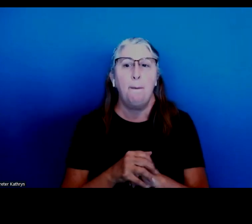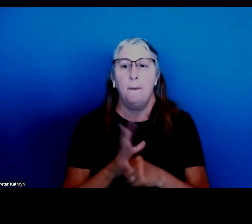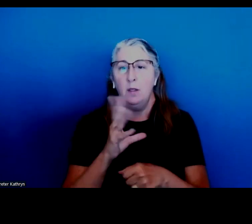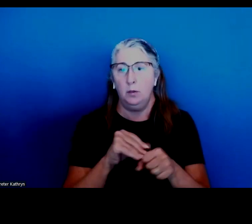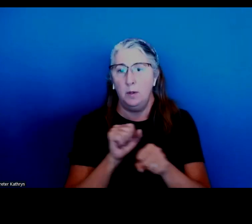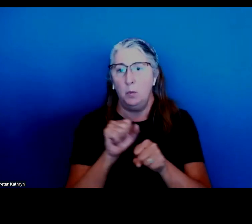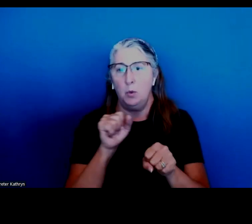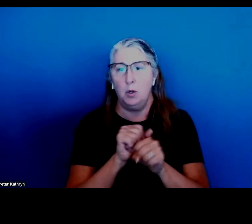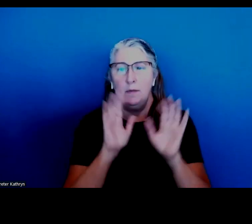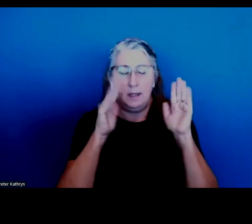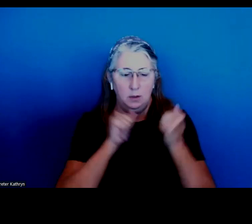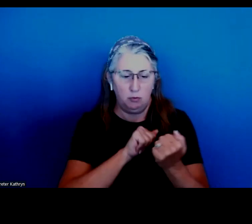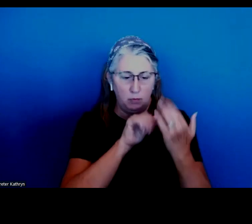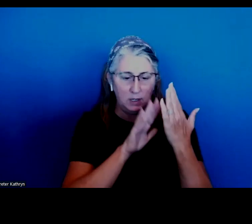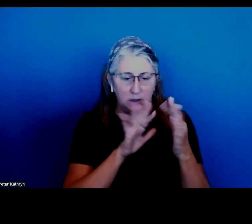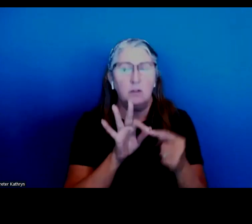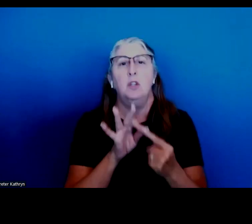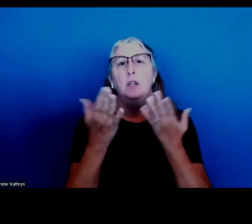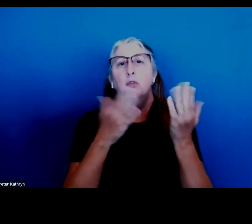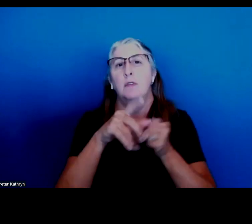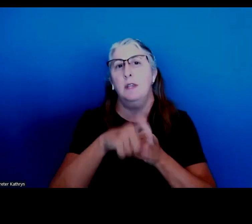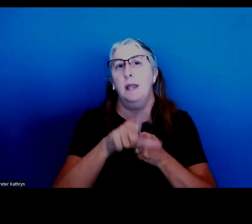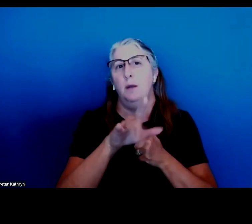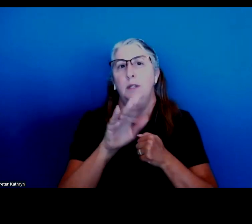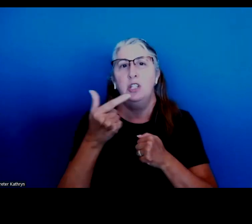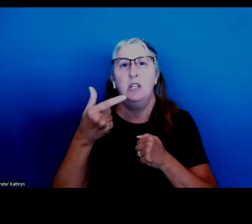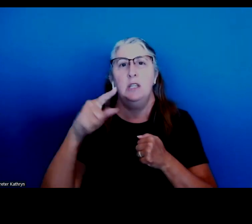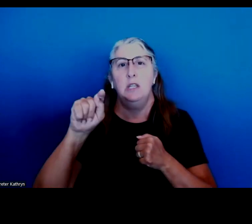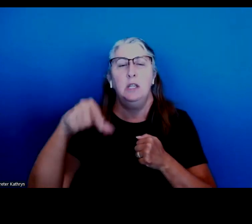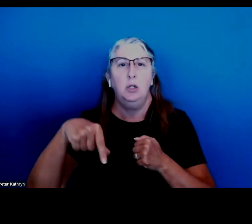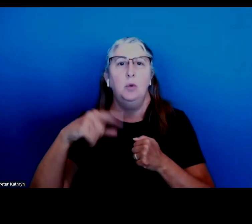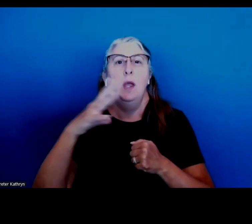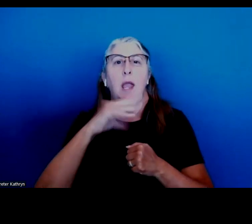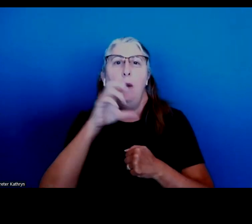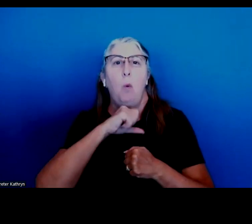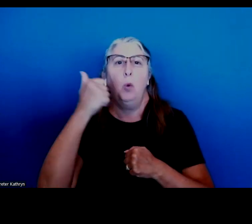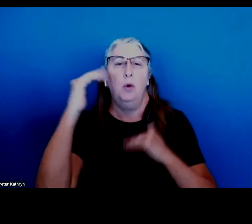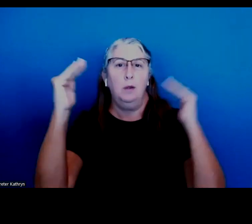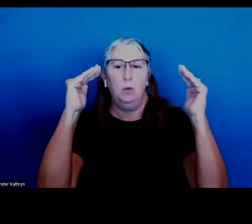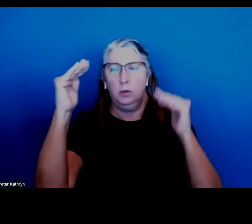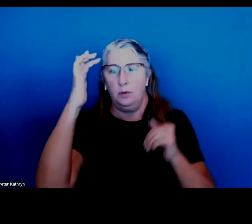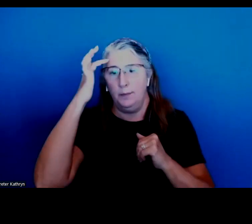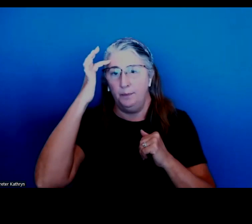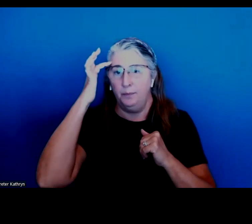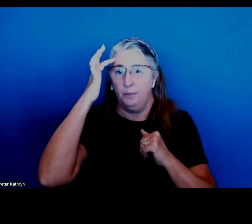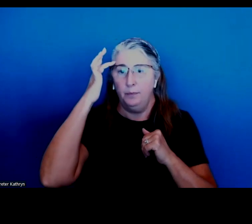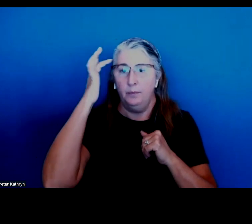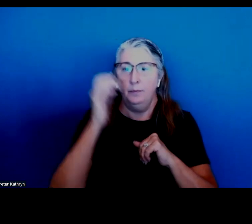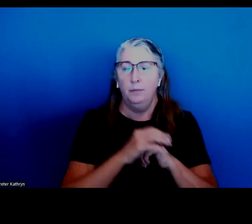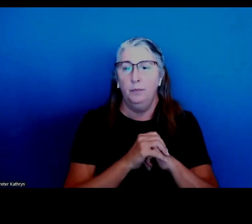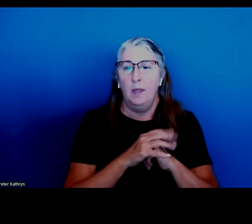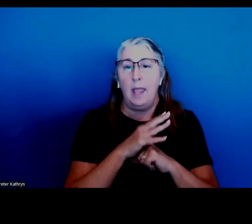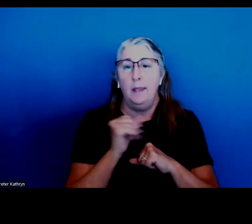service needs of the LGBTQ plus older adults. And I also mentioned